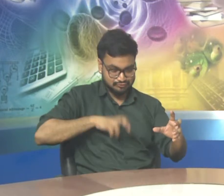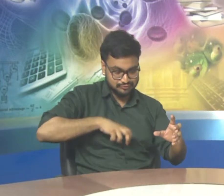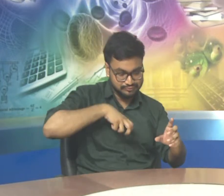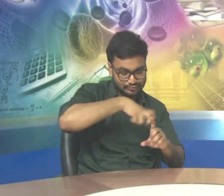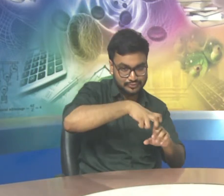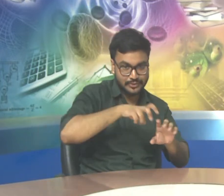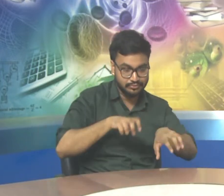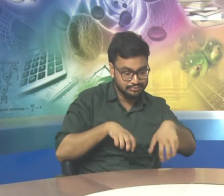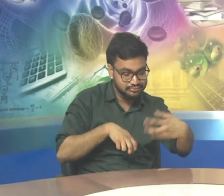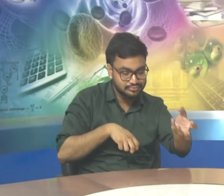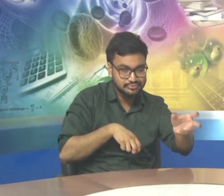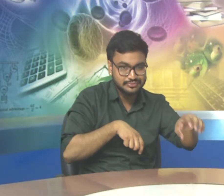When